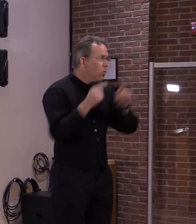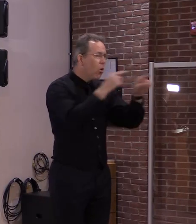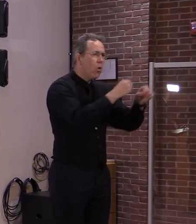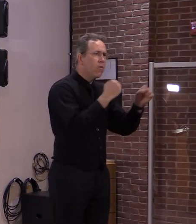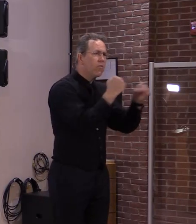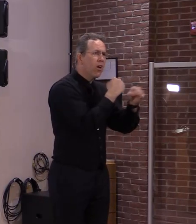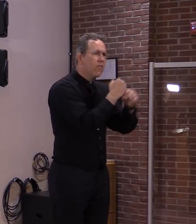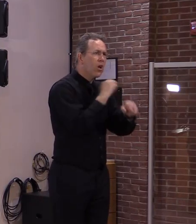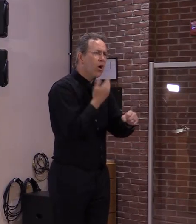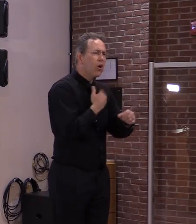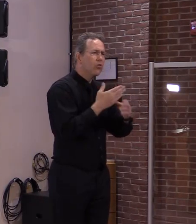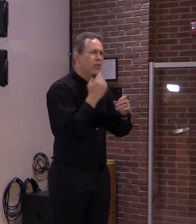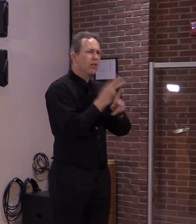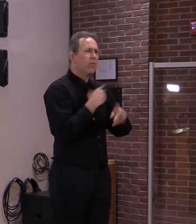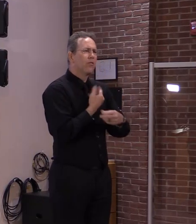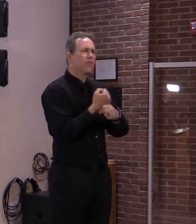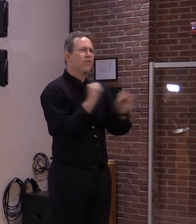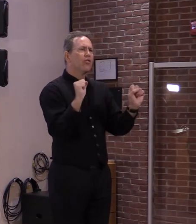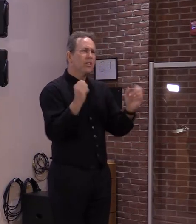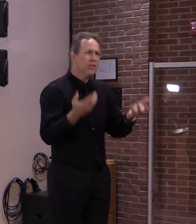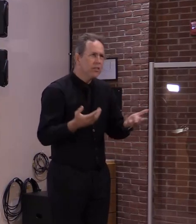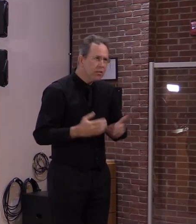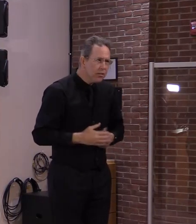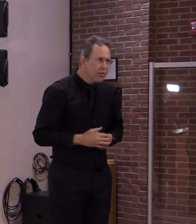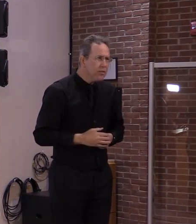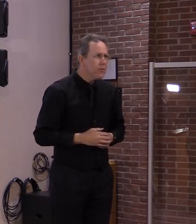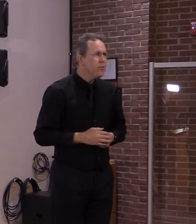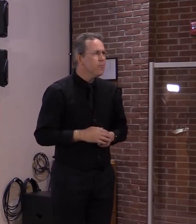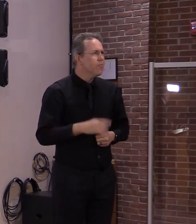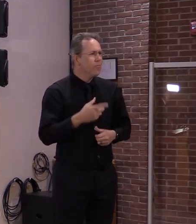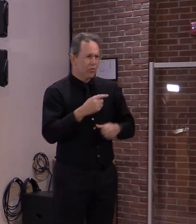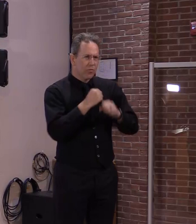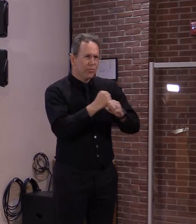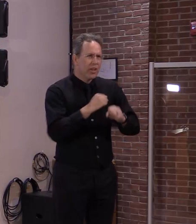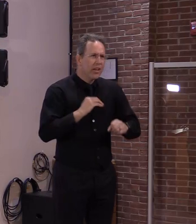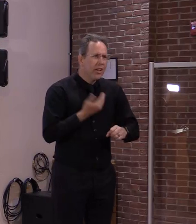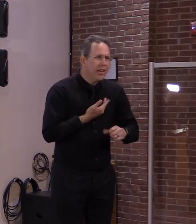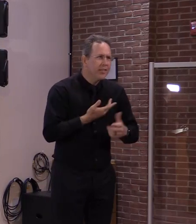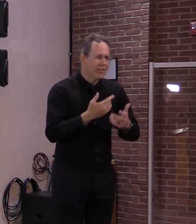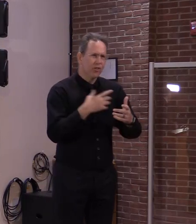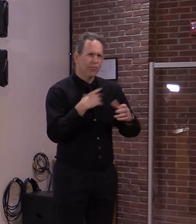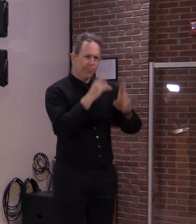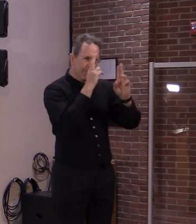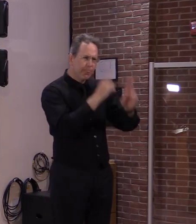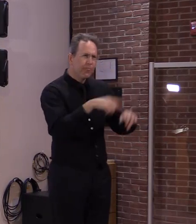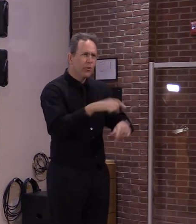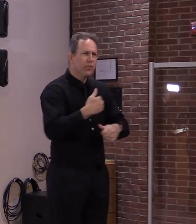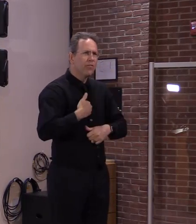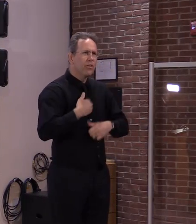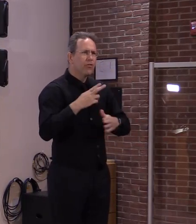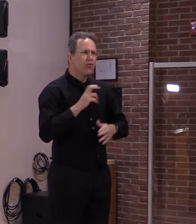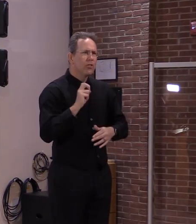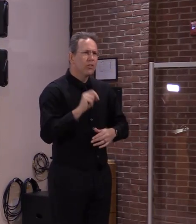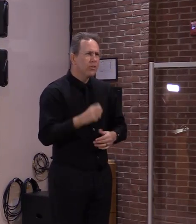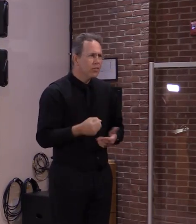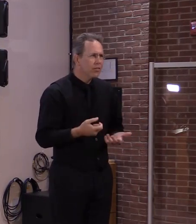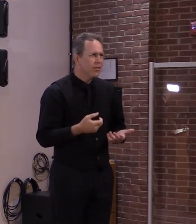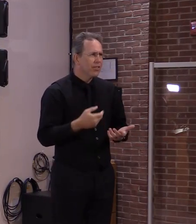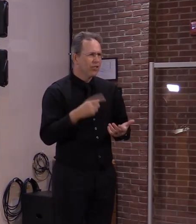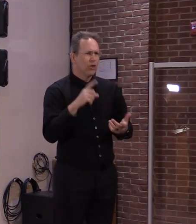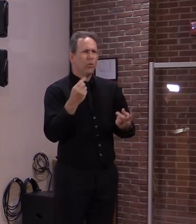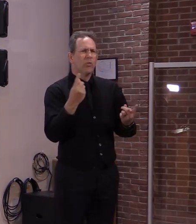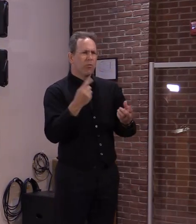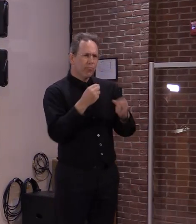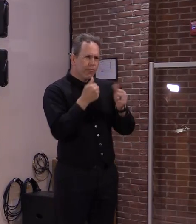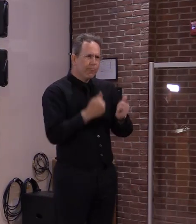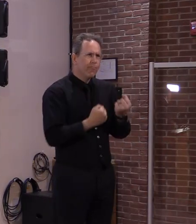democracy and our way of life. So I think on that level alone, it's enough to do something. As well, we've talked